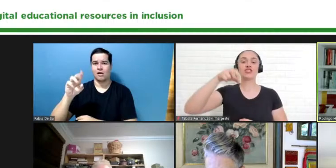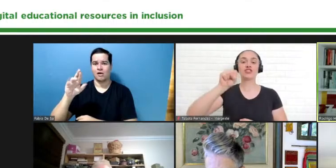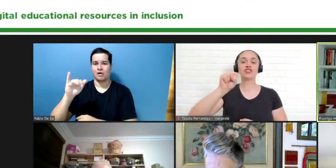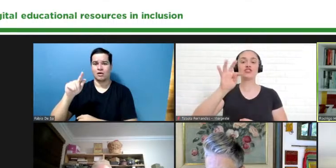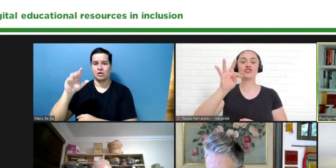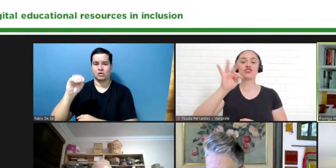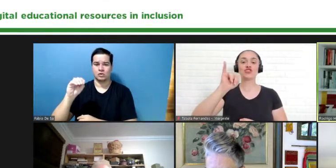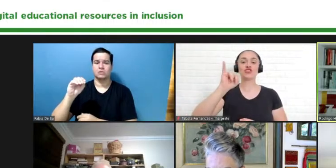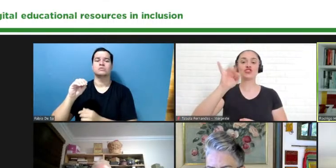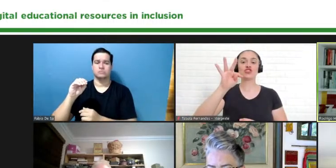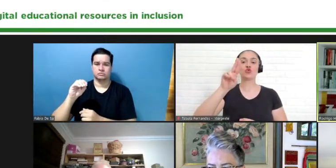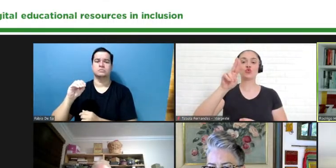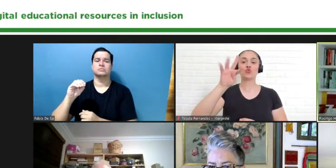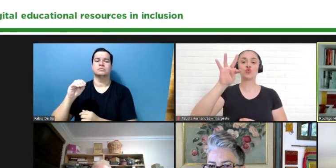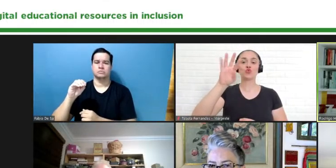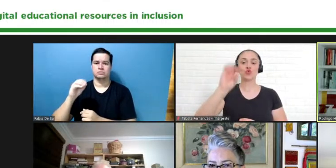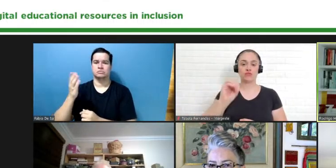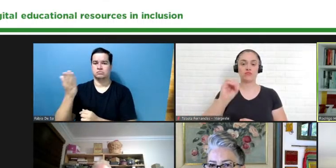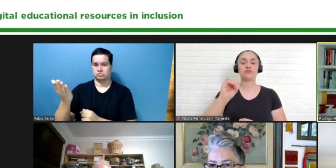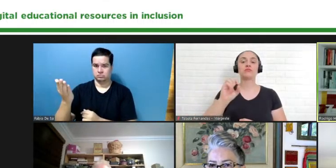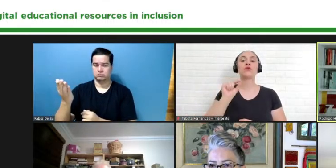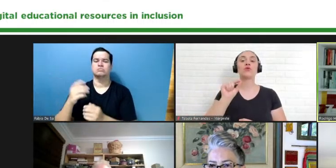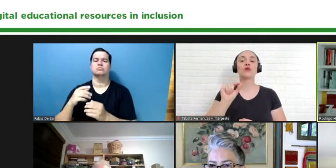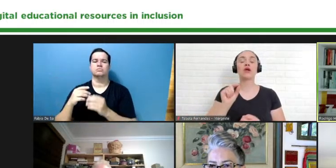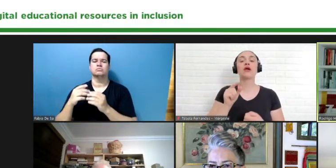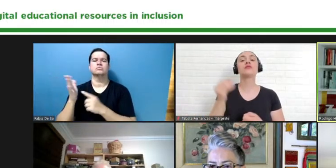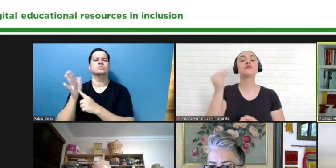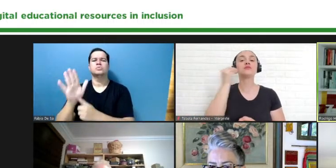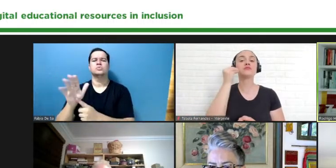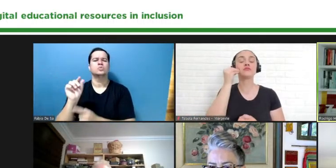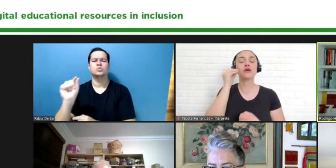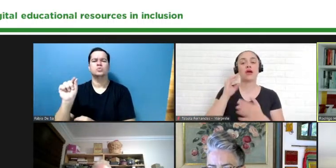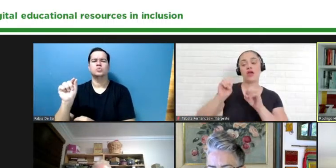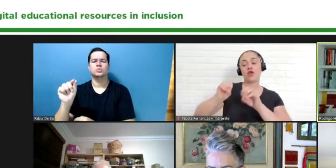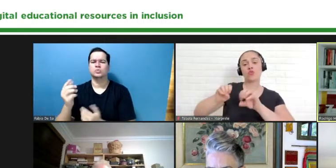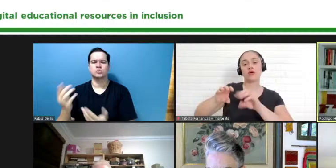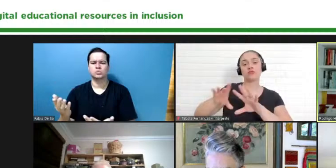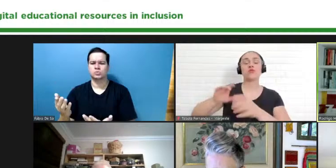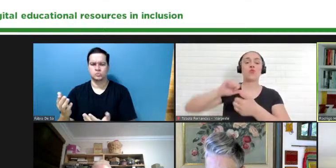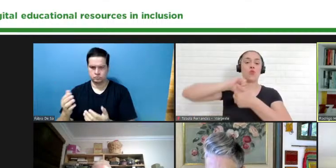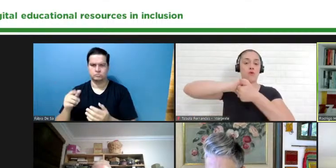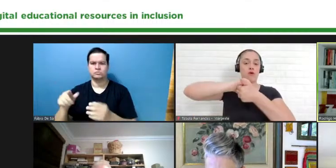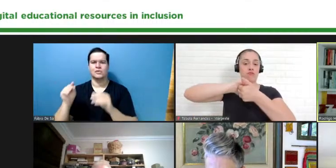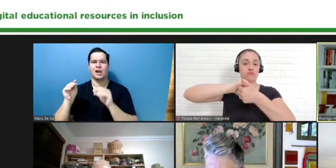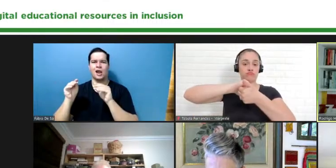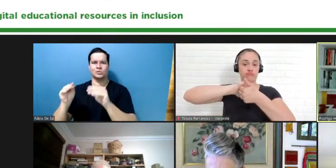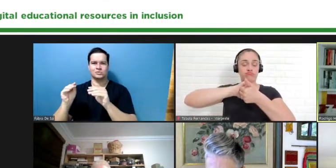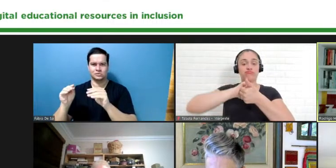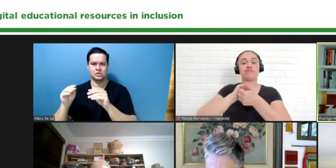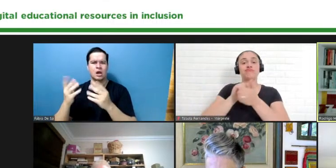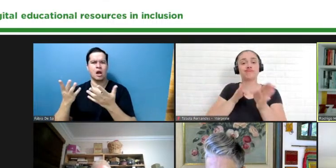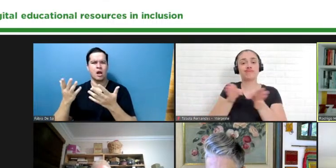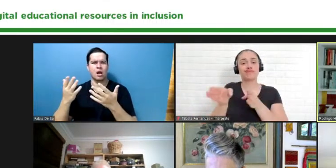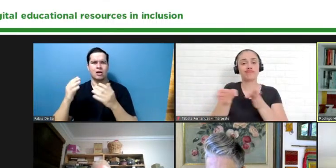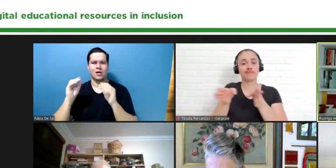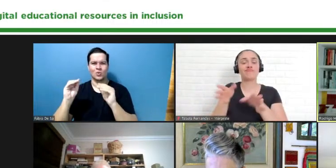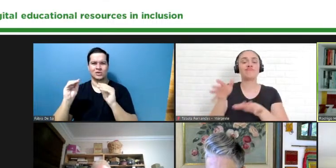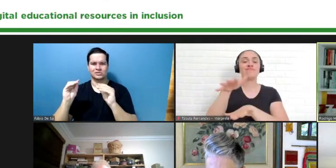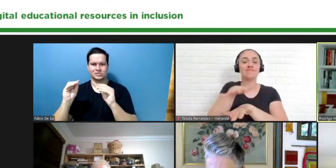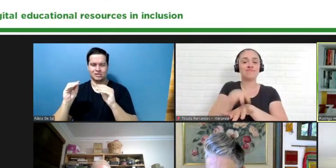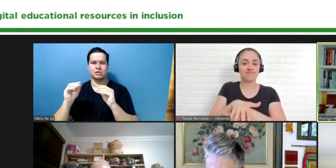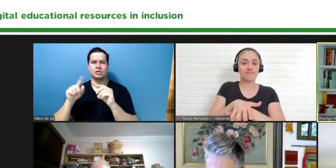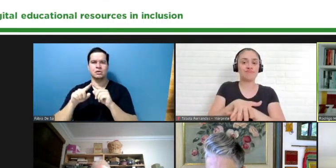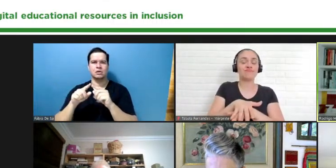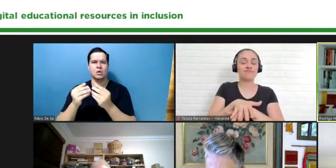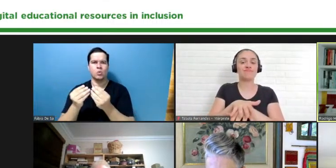with disability have access to quality education in mainstream schools.